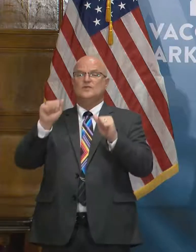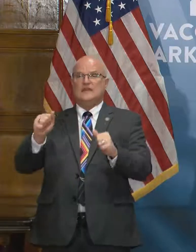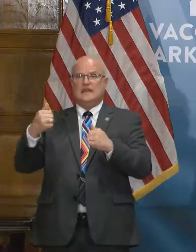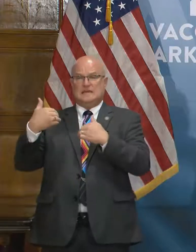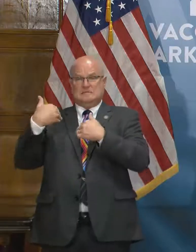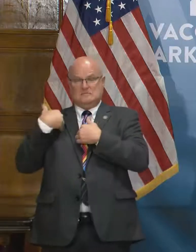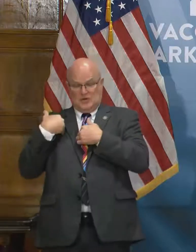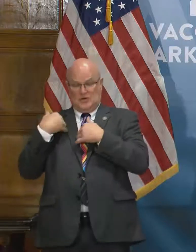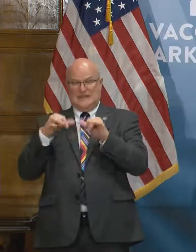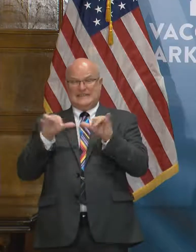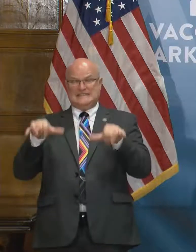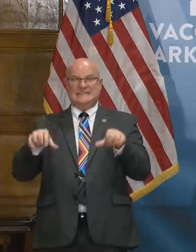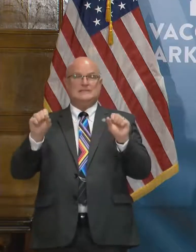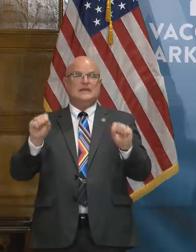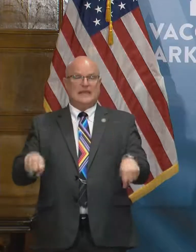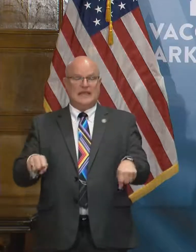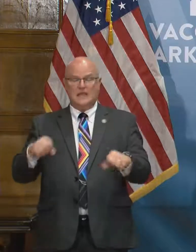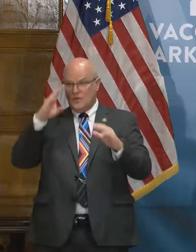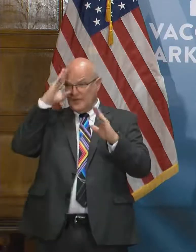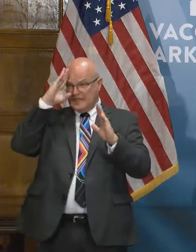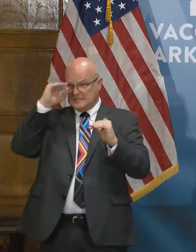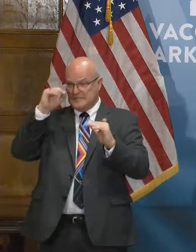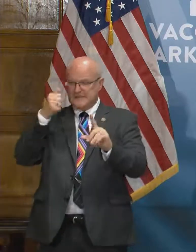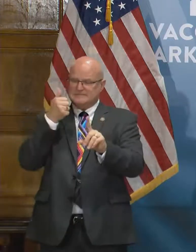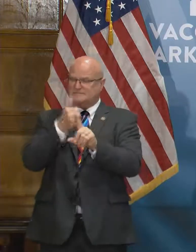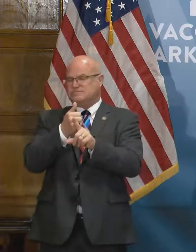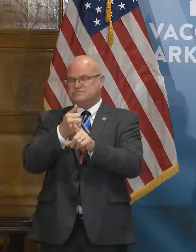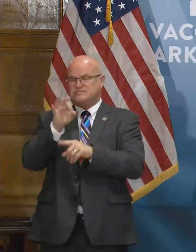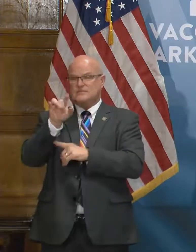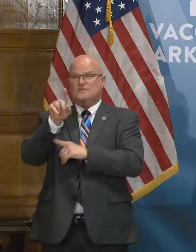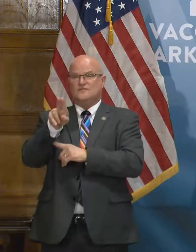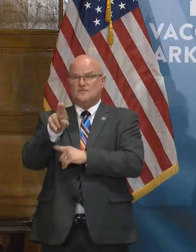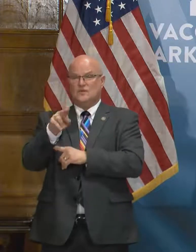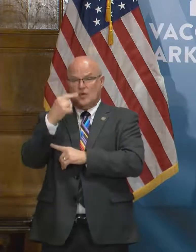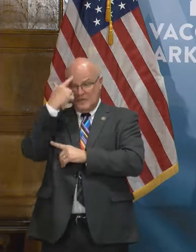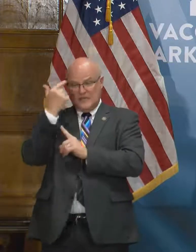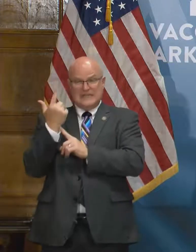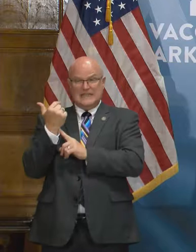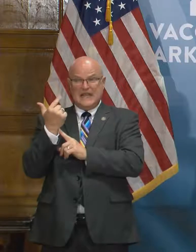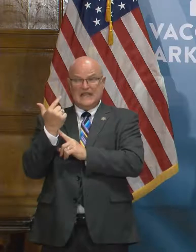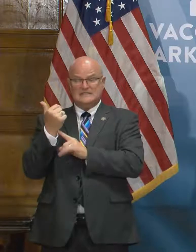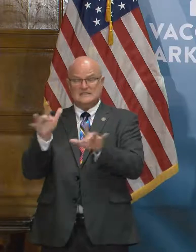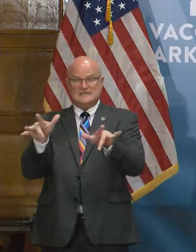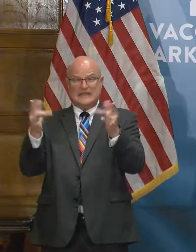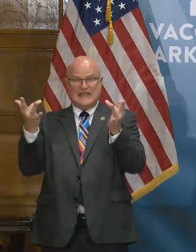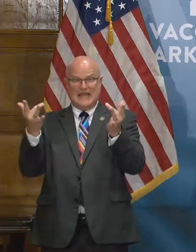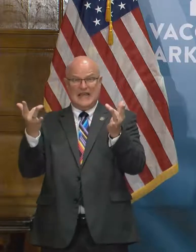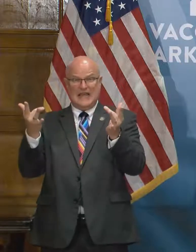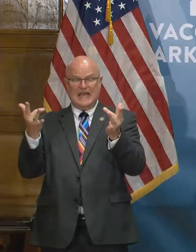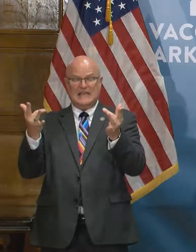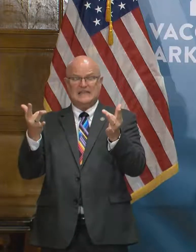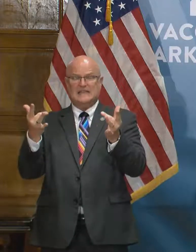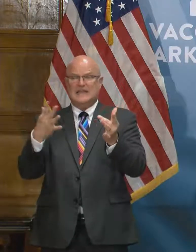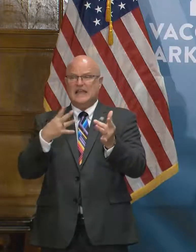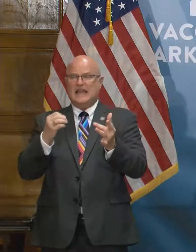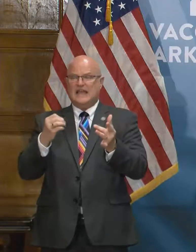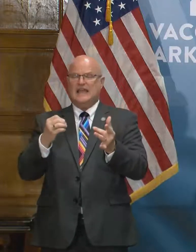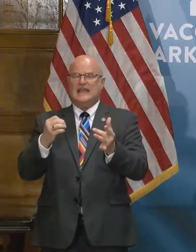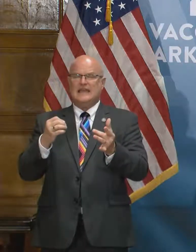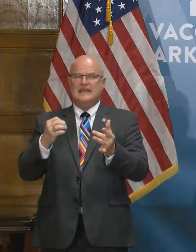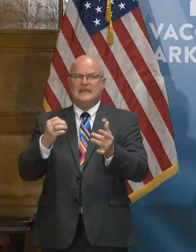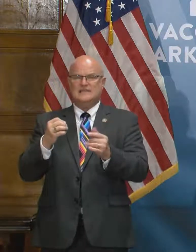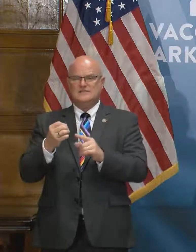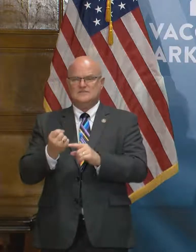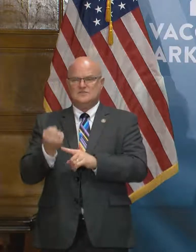burden our system. We expect a heavy flu season this year because we did not see flu last year, and we had a very attenuated course the